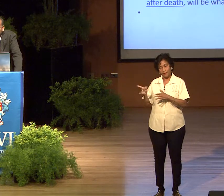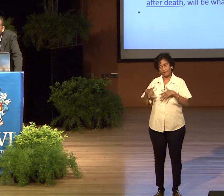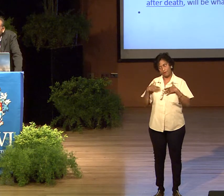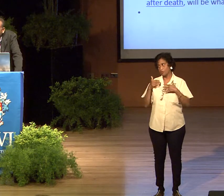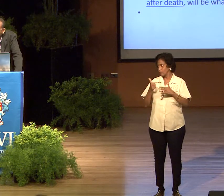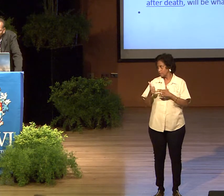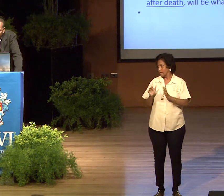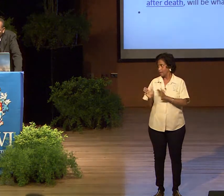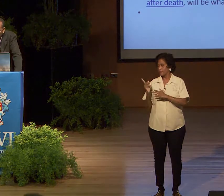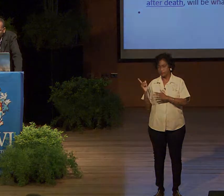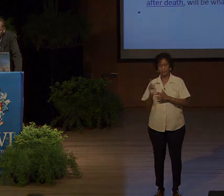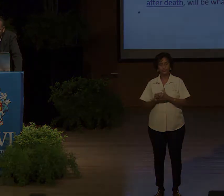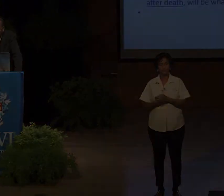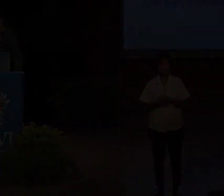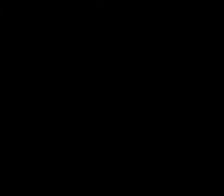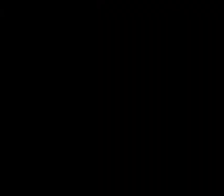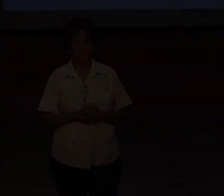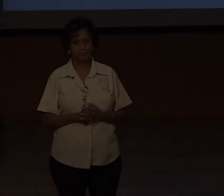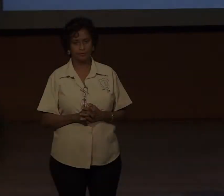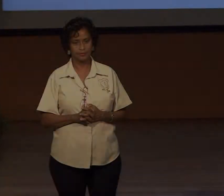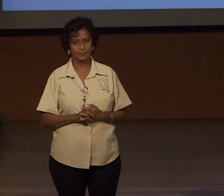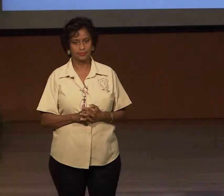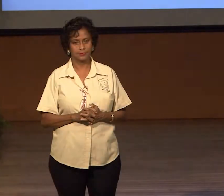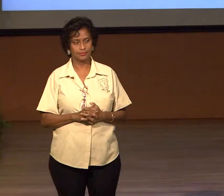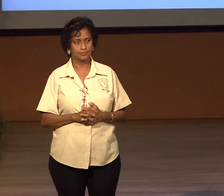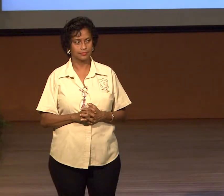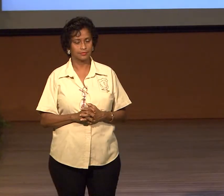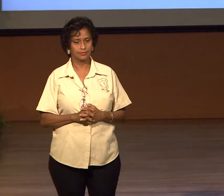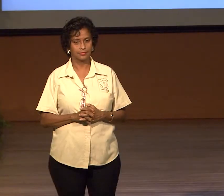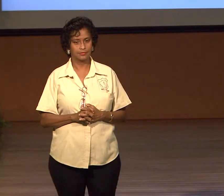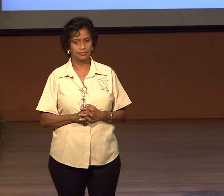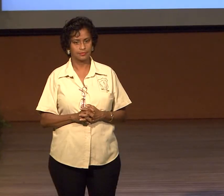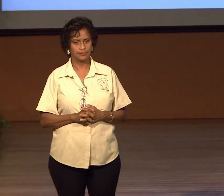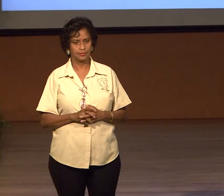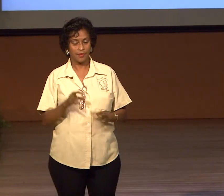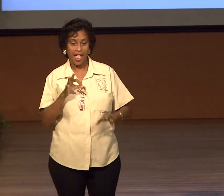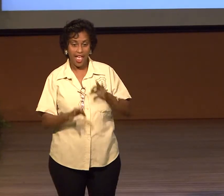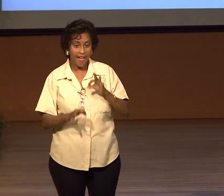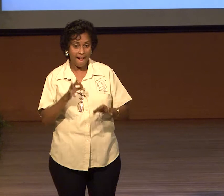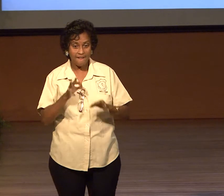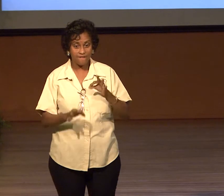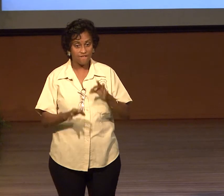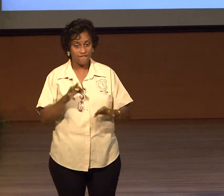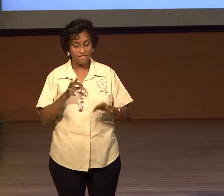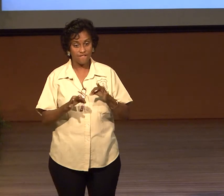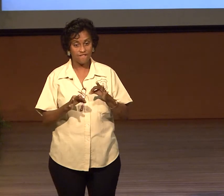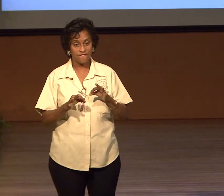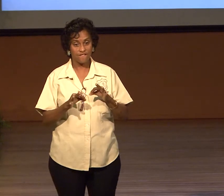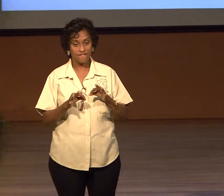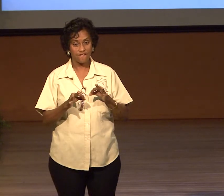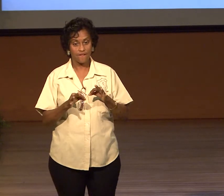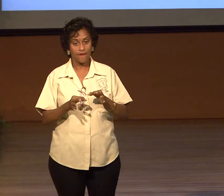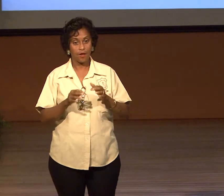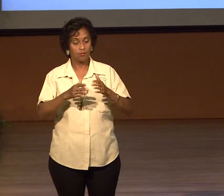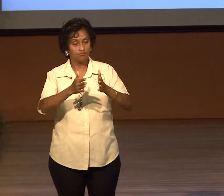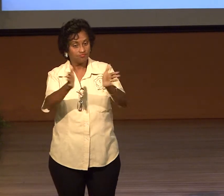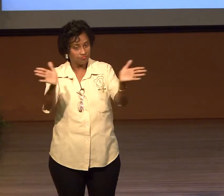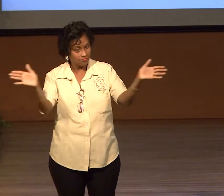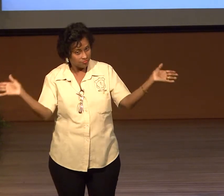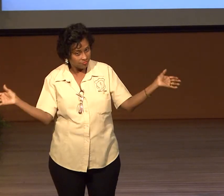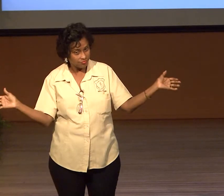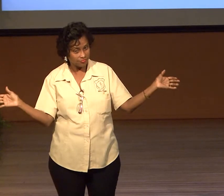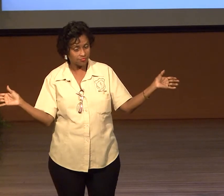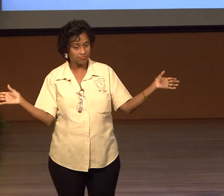is a very, very challenging thing. If we extend our discussion a little bit beyond the